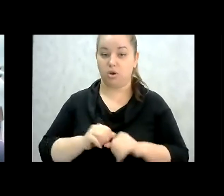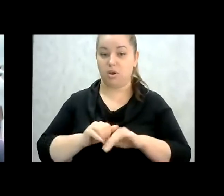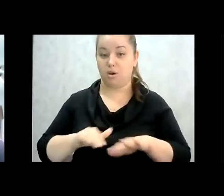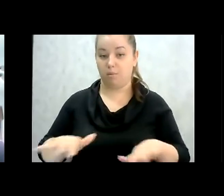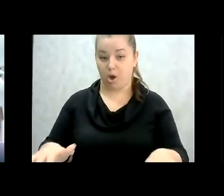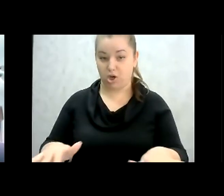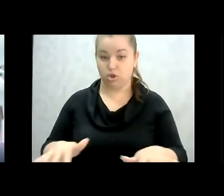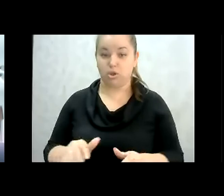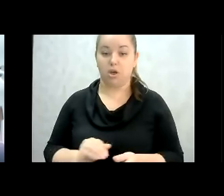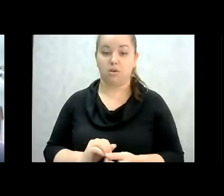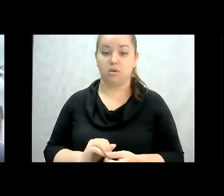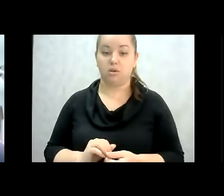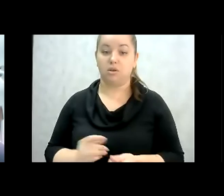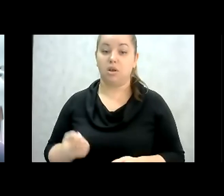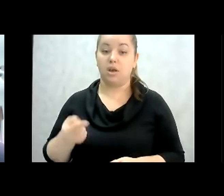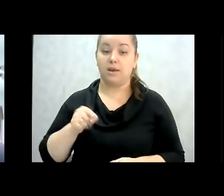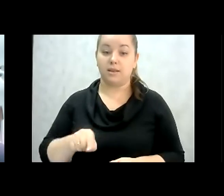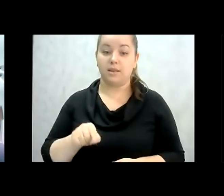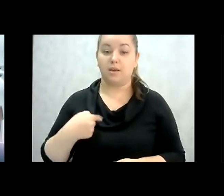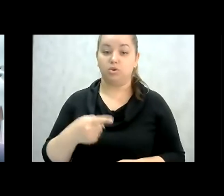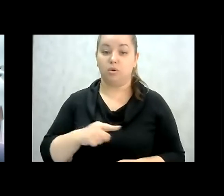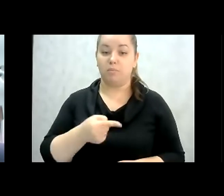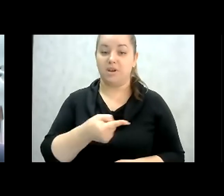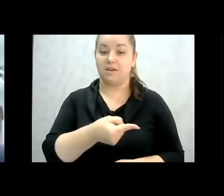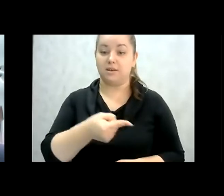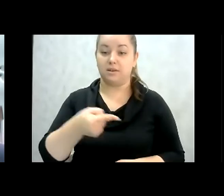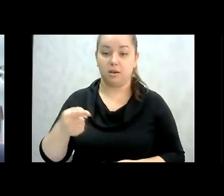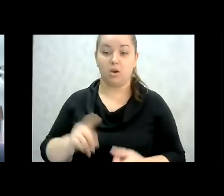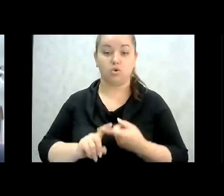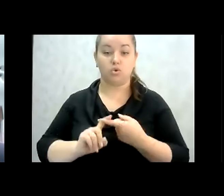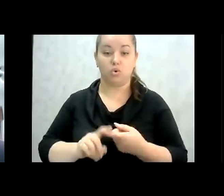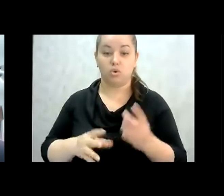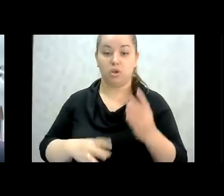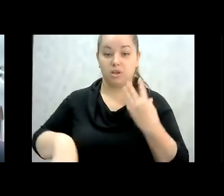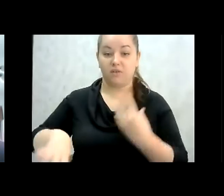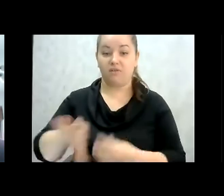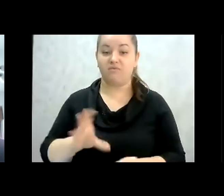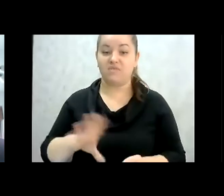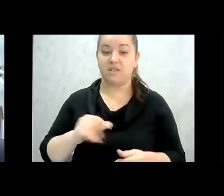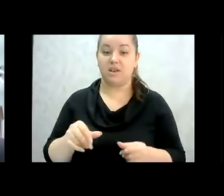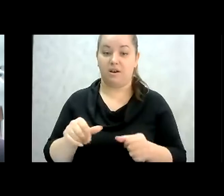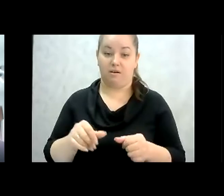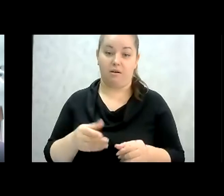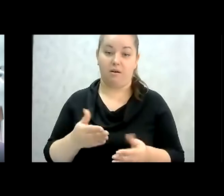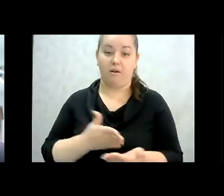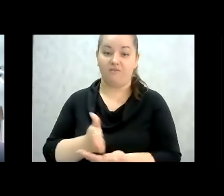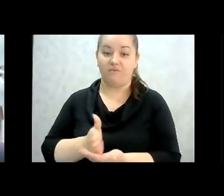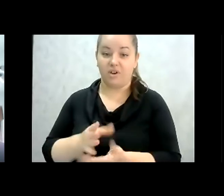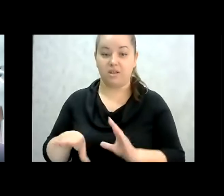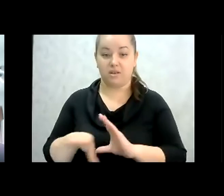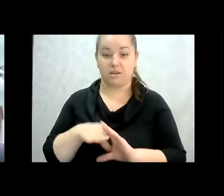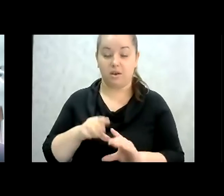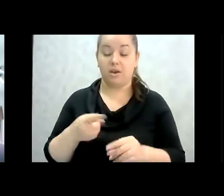points, a lot of things could be streamlined and improved, including looking forward towards